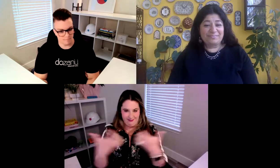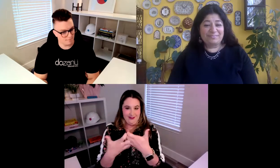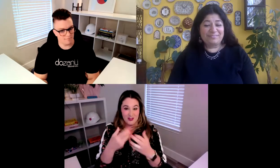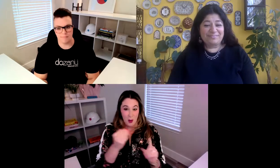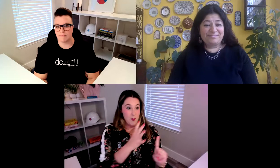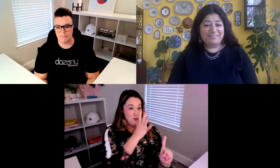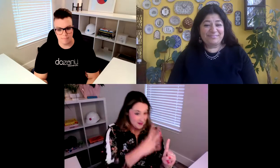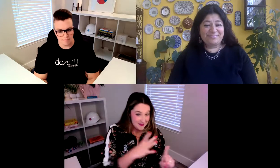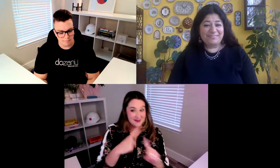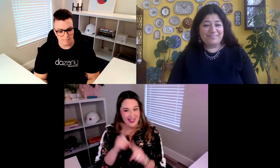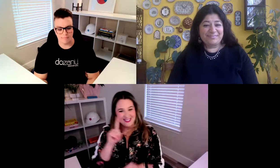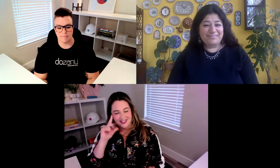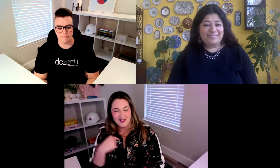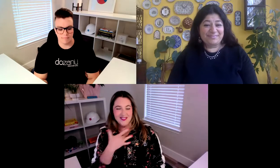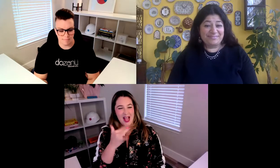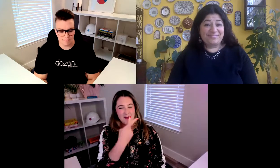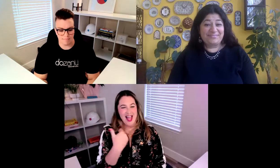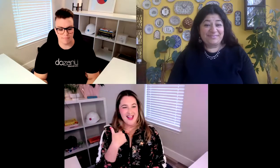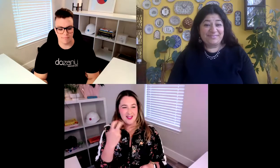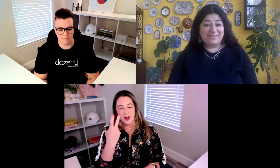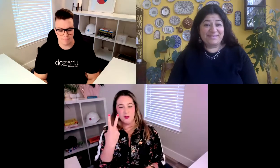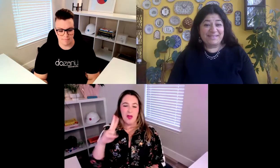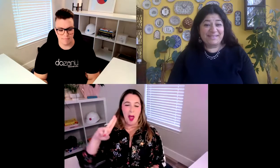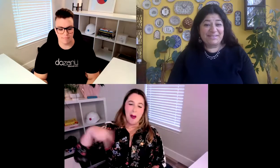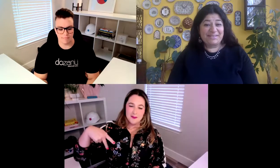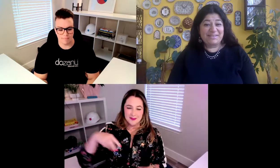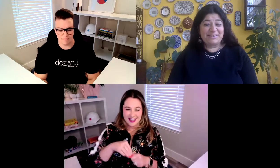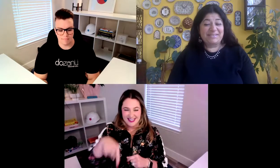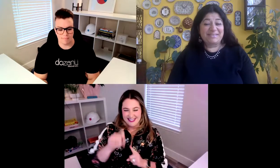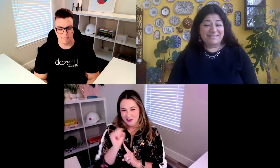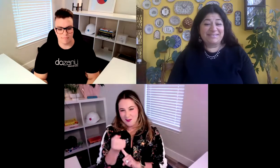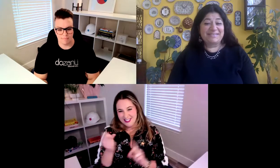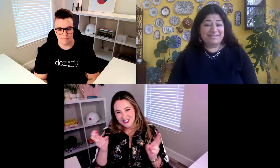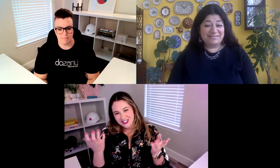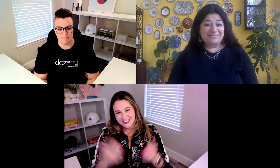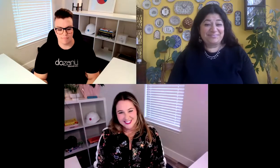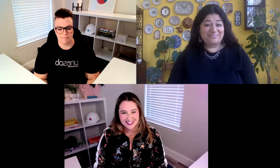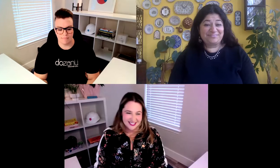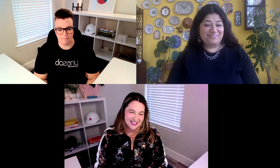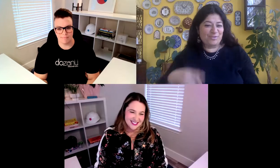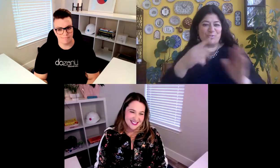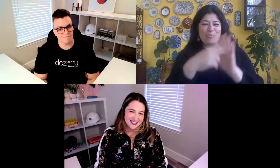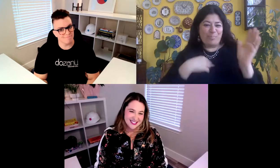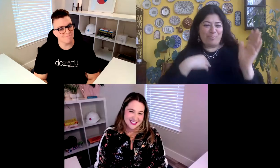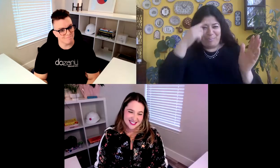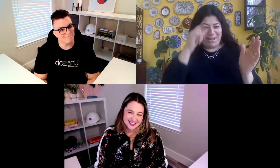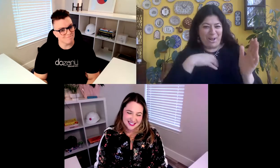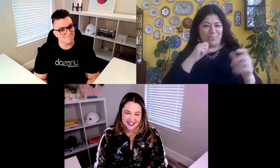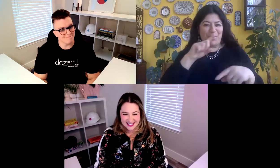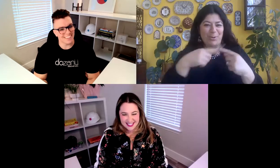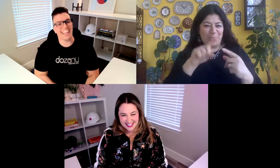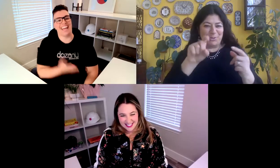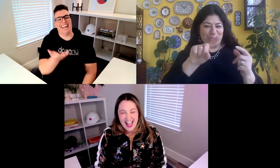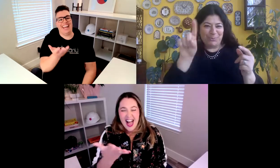great niche for the deaf community, for deaf women to get into designing and marketing. So we kind of have a two up in this situation as